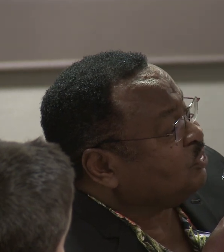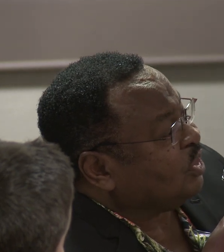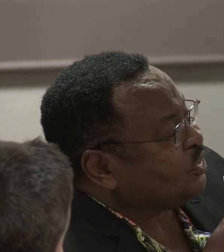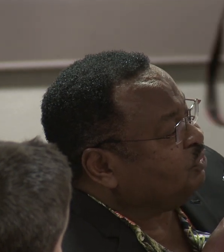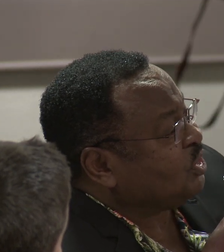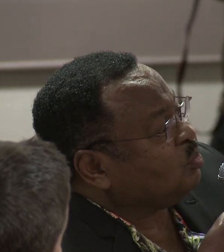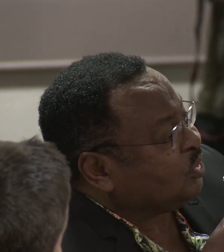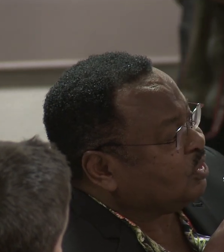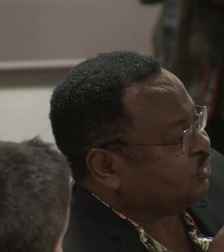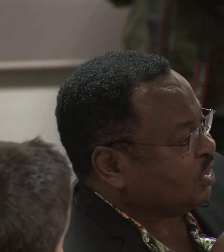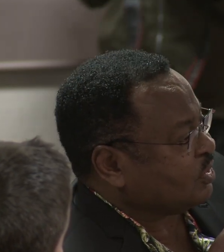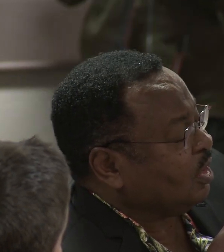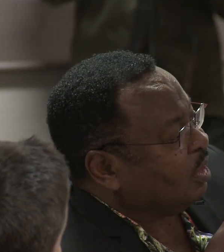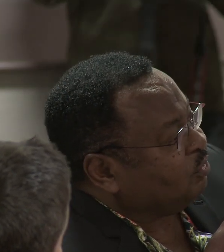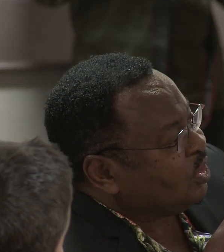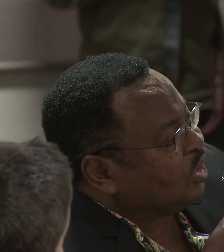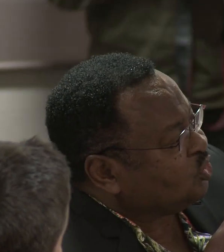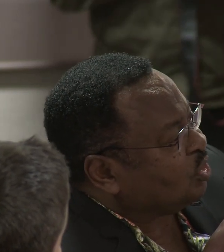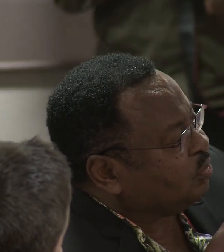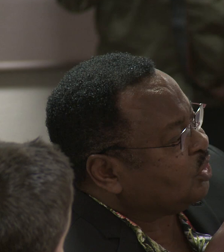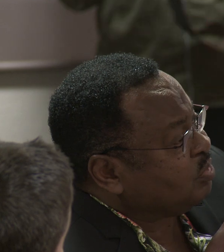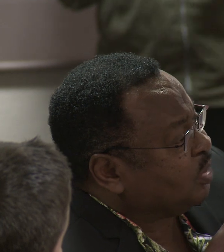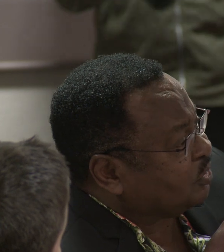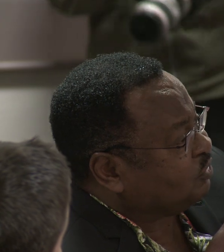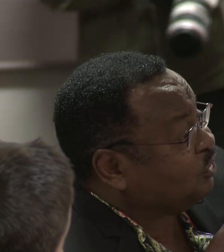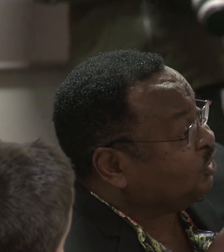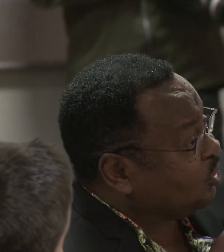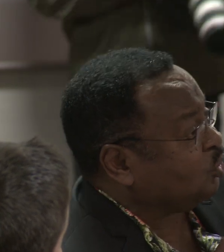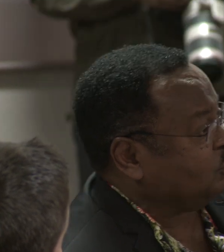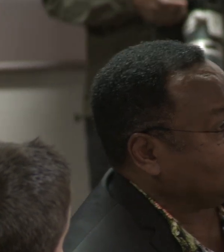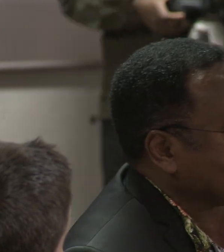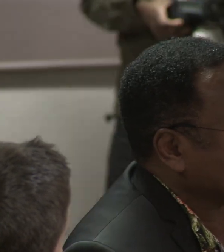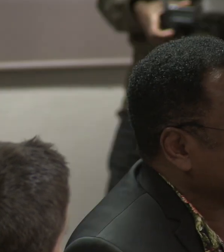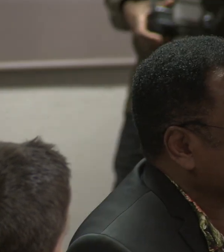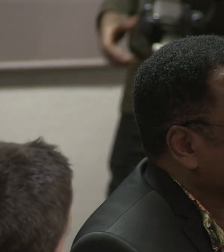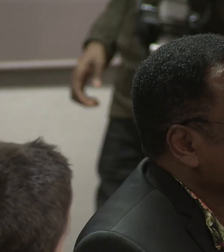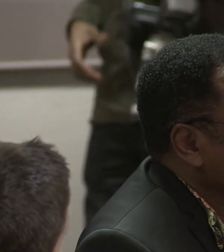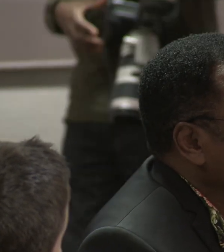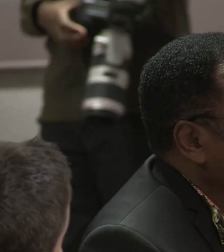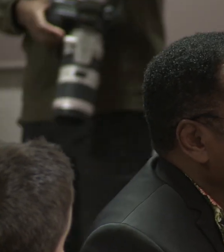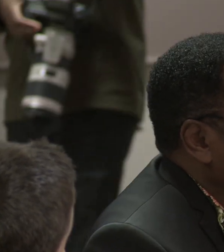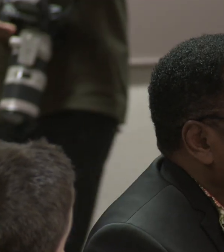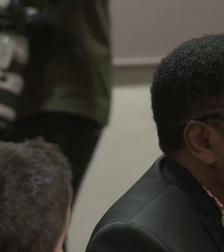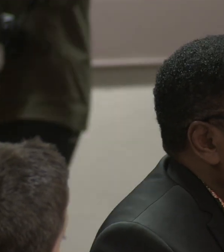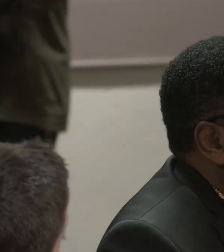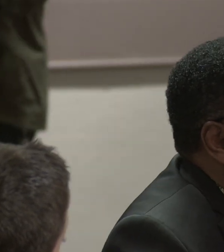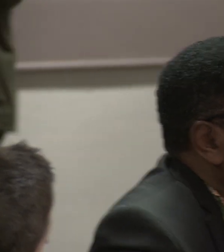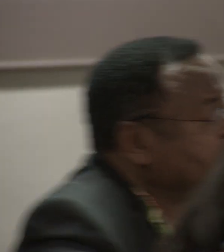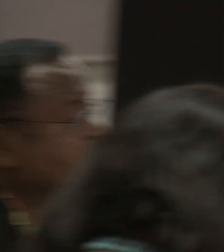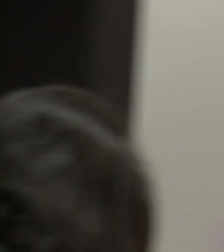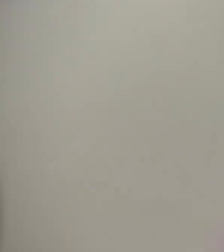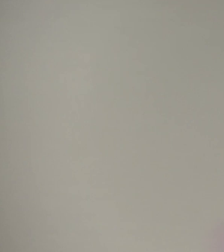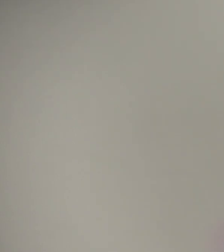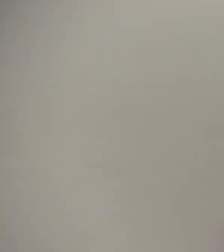of interface, visible interface, where you can talk about the impact of the value of that and the significance of that.